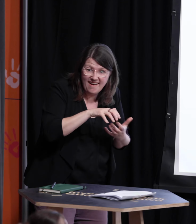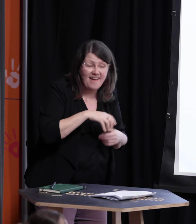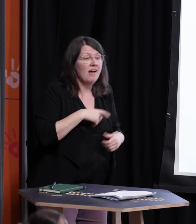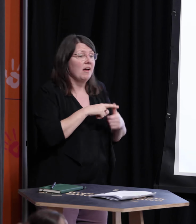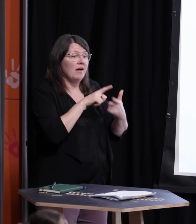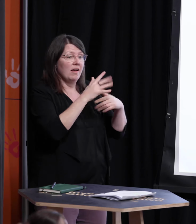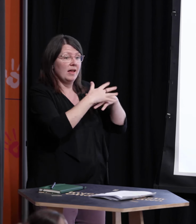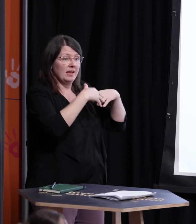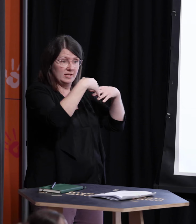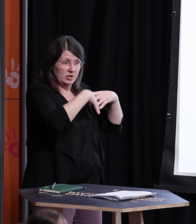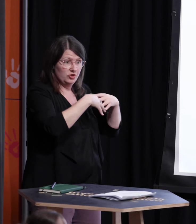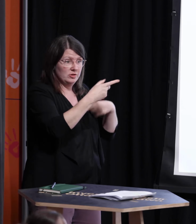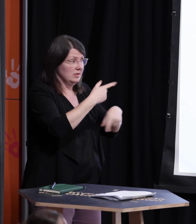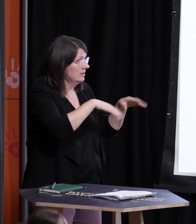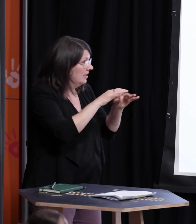Indigenous.